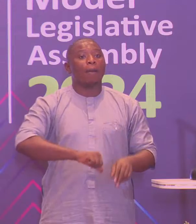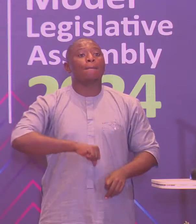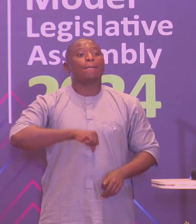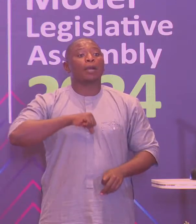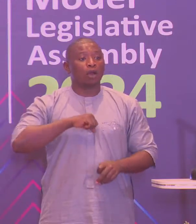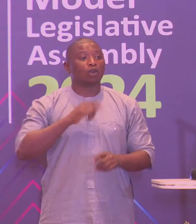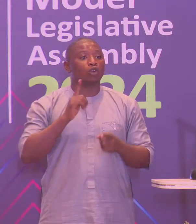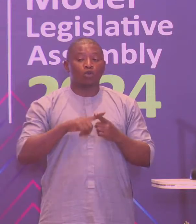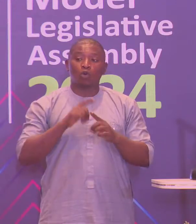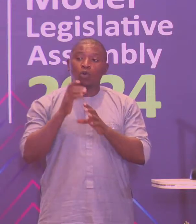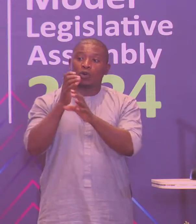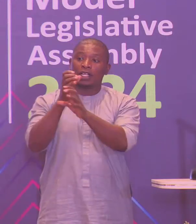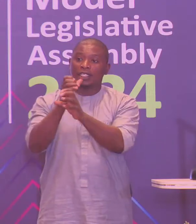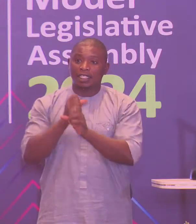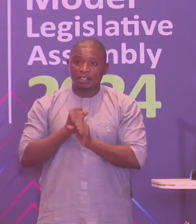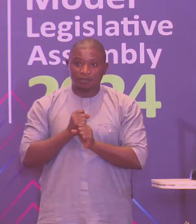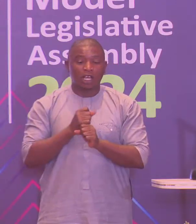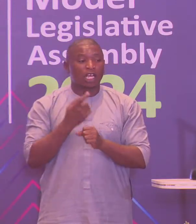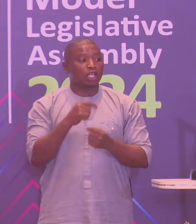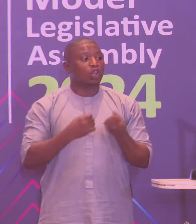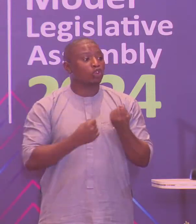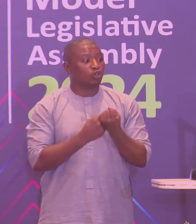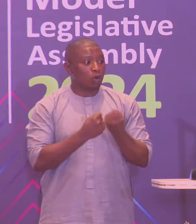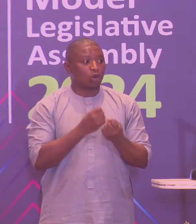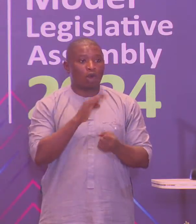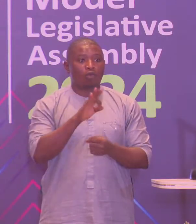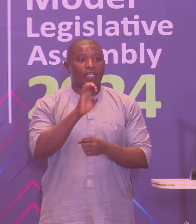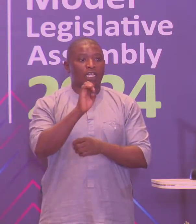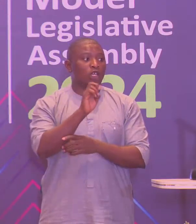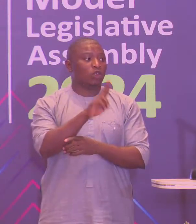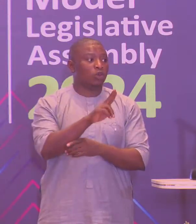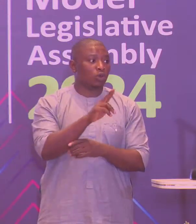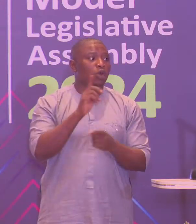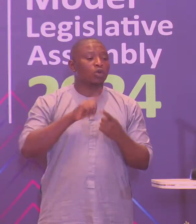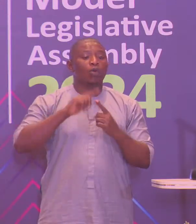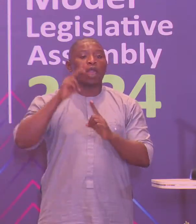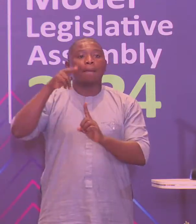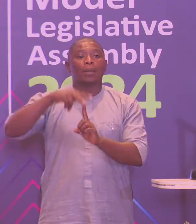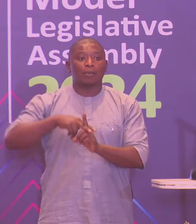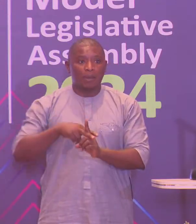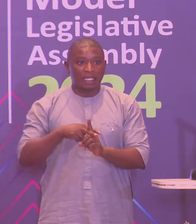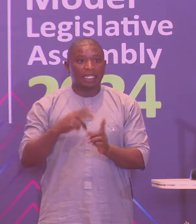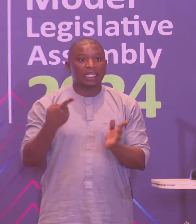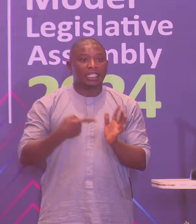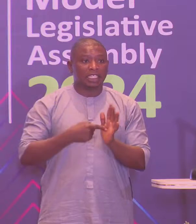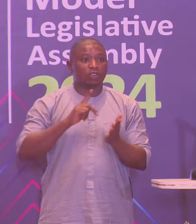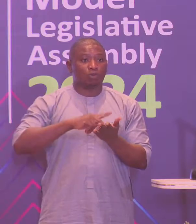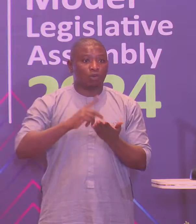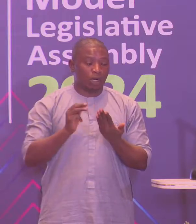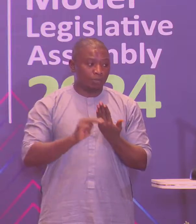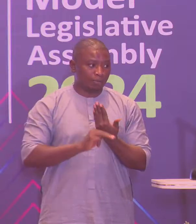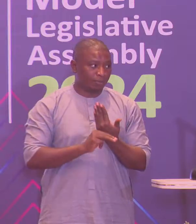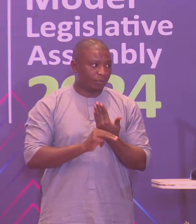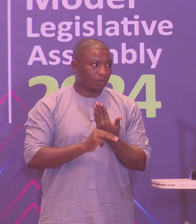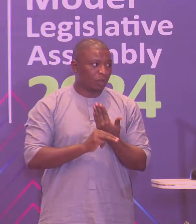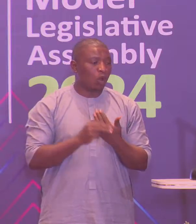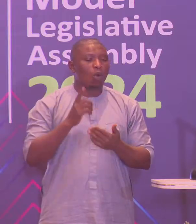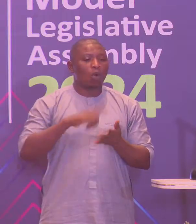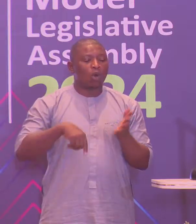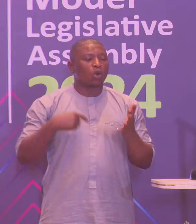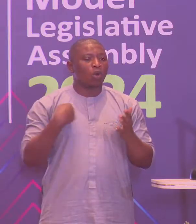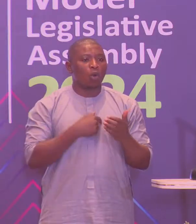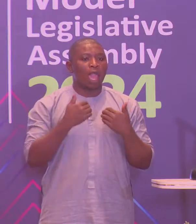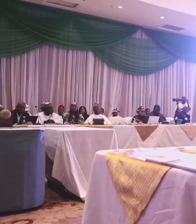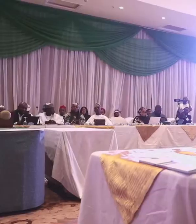to receive the support of the European Union to implement this program. What we have